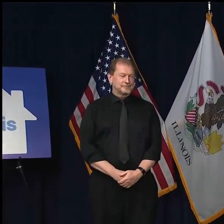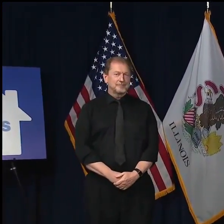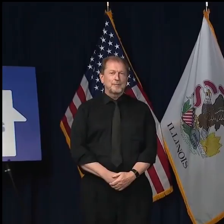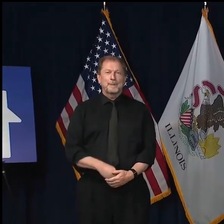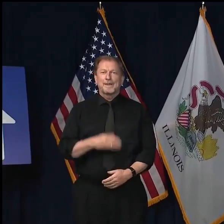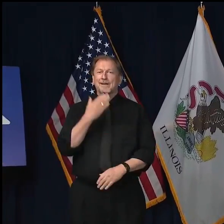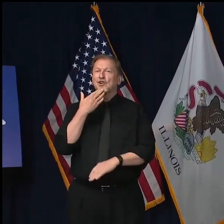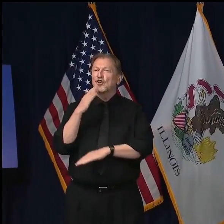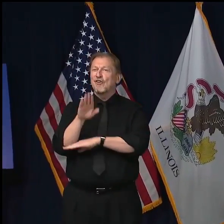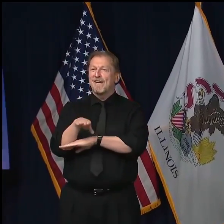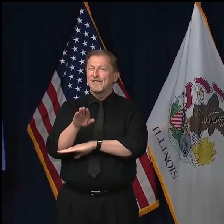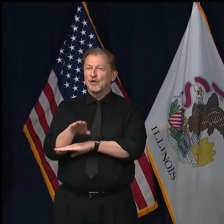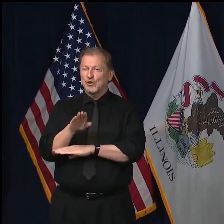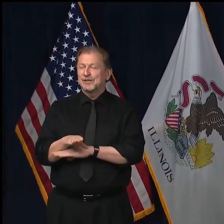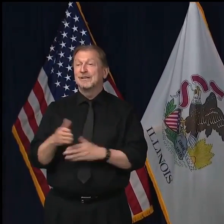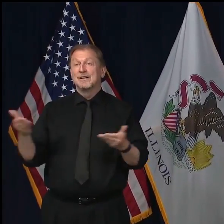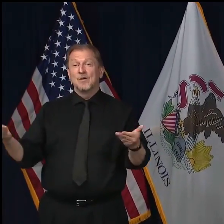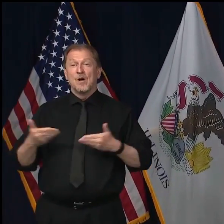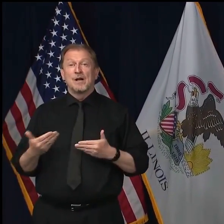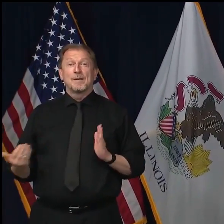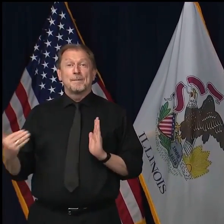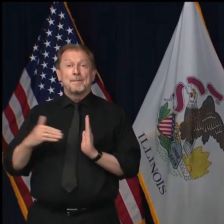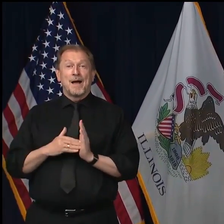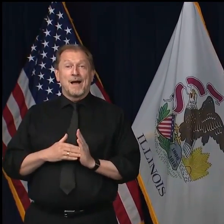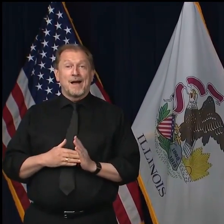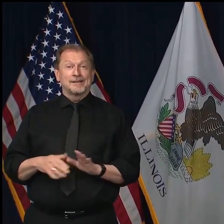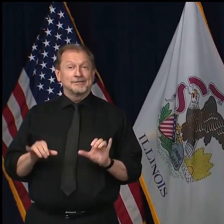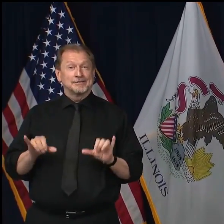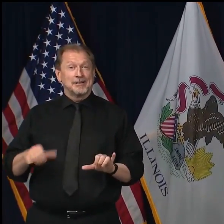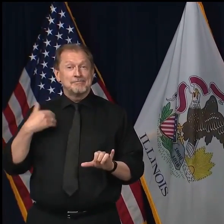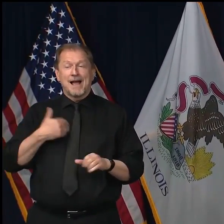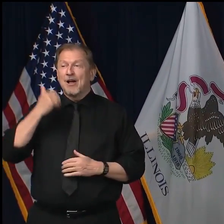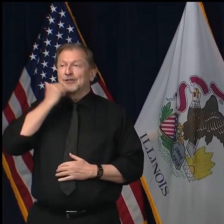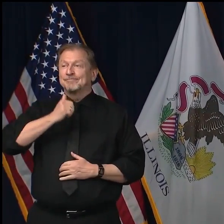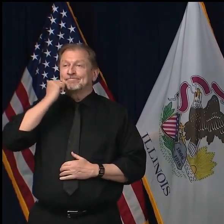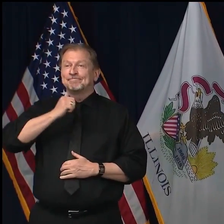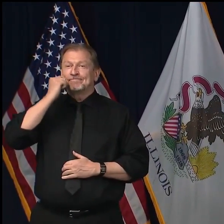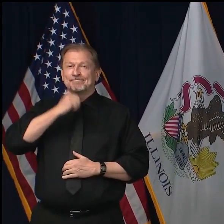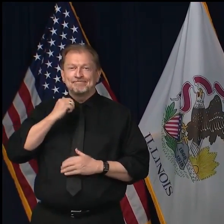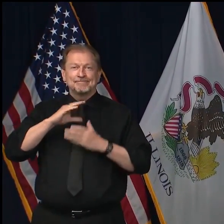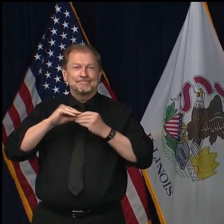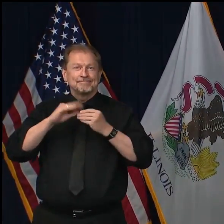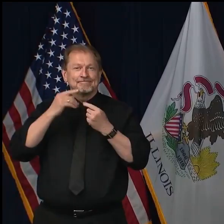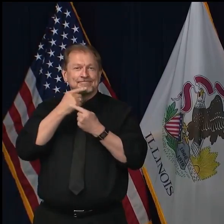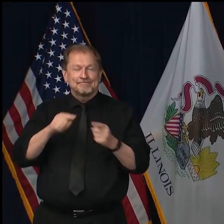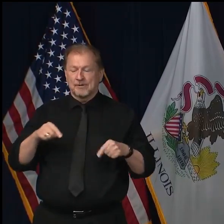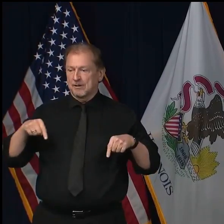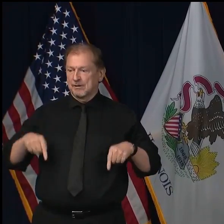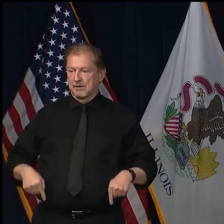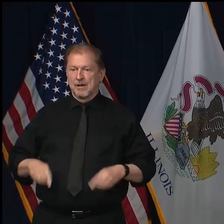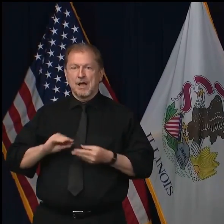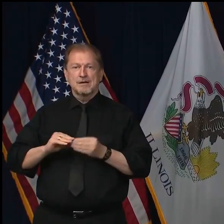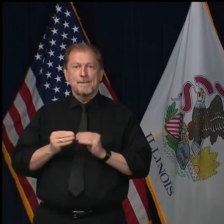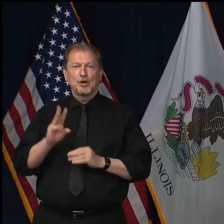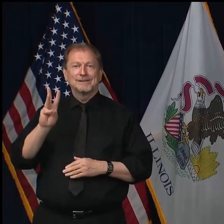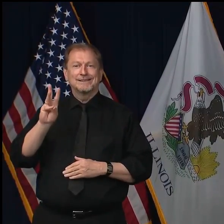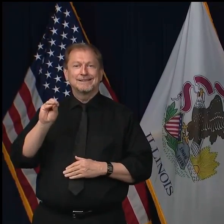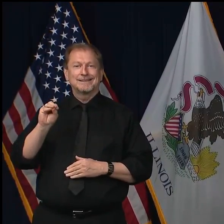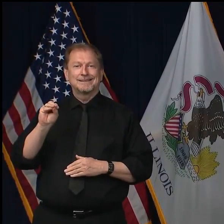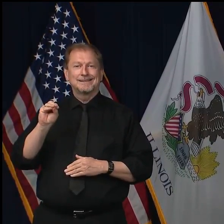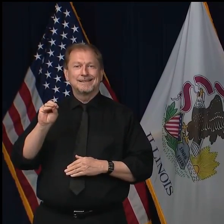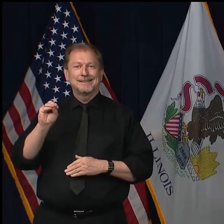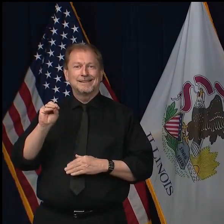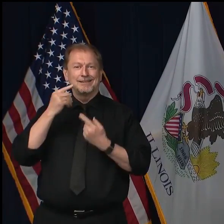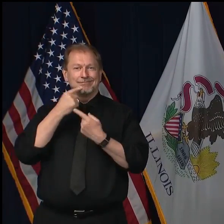Well, good afternoon, everyone. Welcome back to our daily briefing. Today marks our 60th daily update